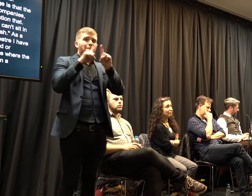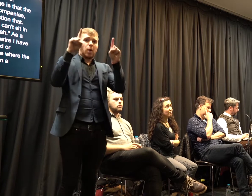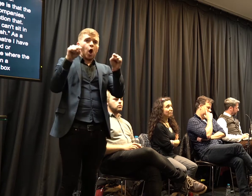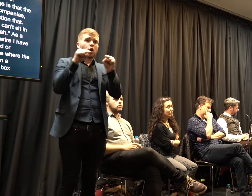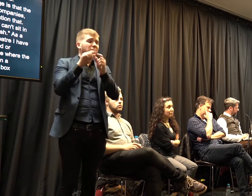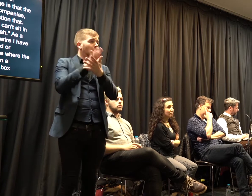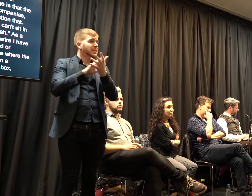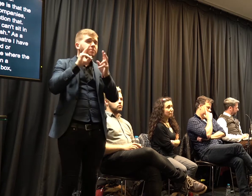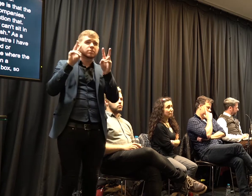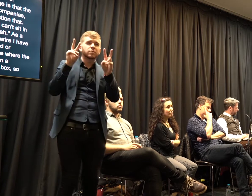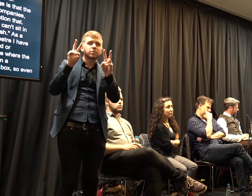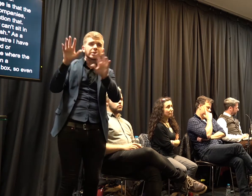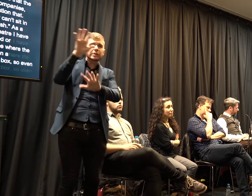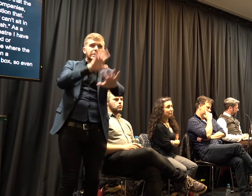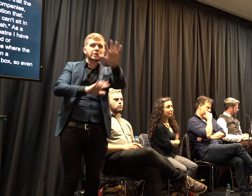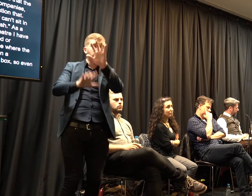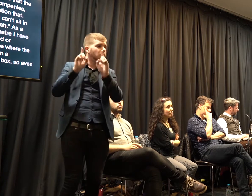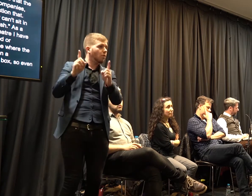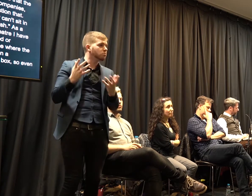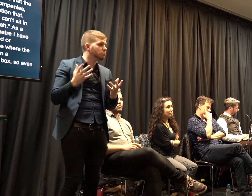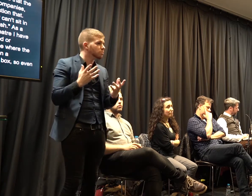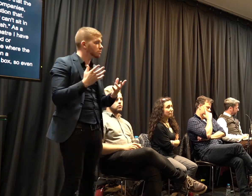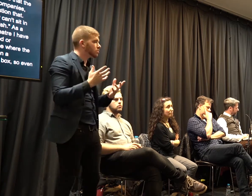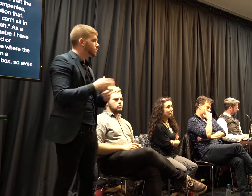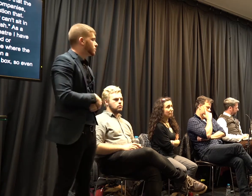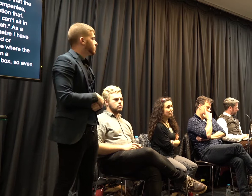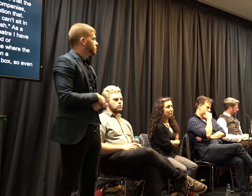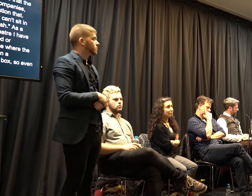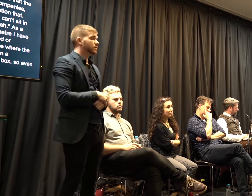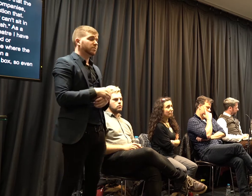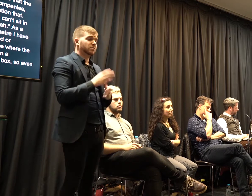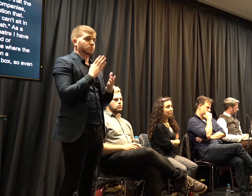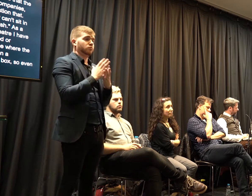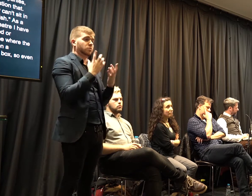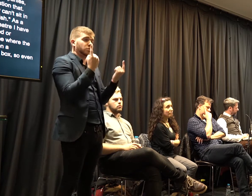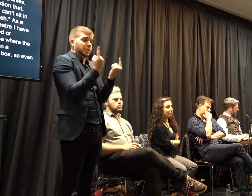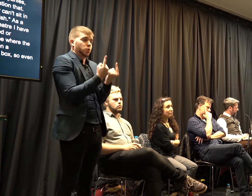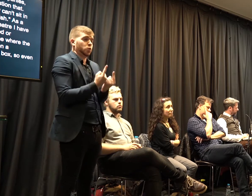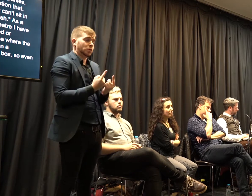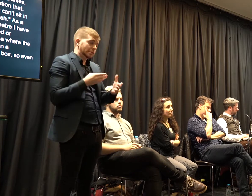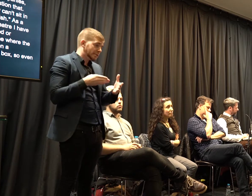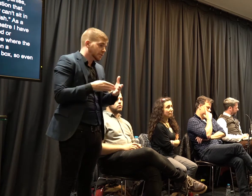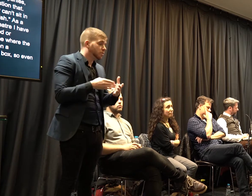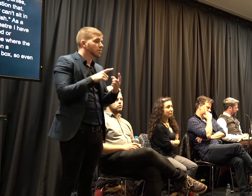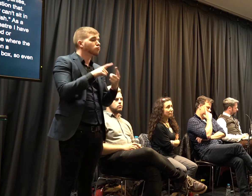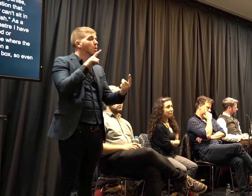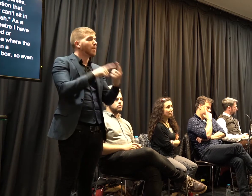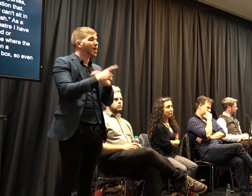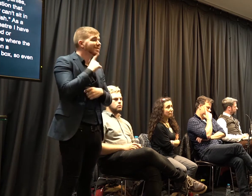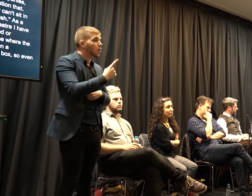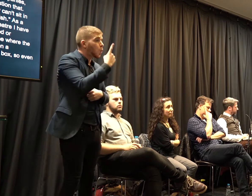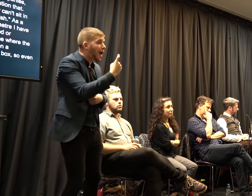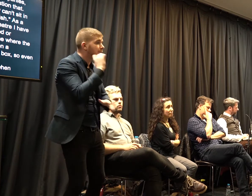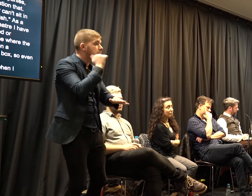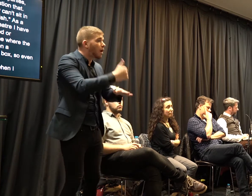less visible than the interpreter position. So there's a real issue, and the response when I said, well, you could set up a deaf